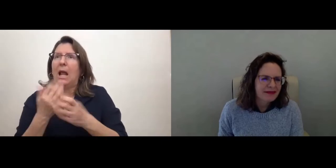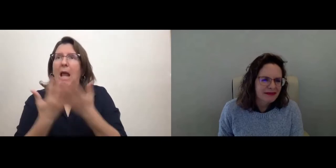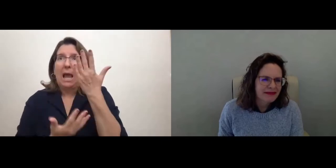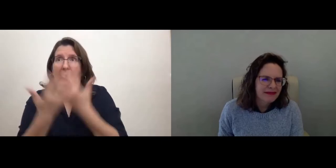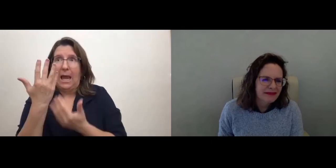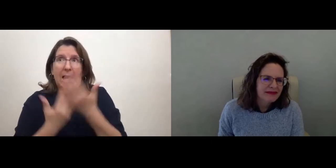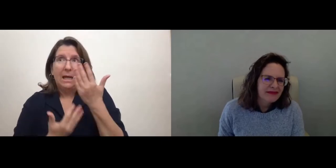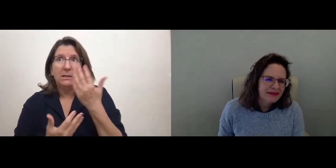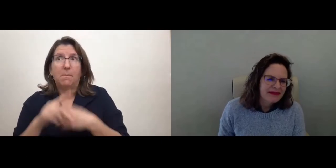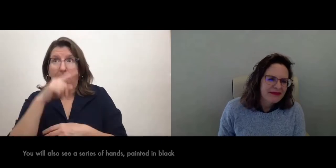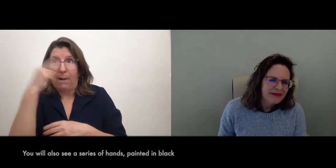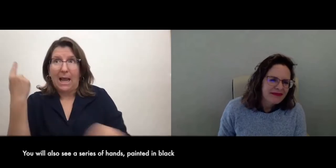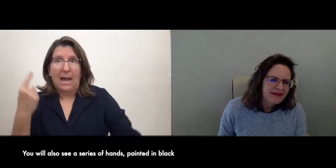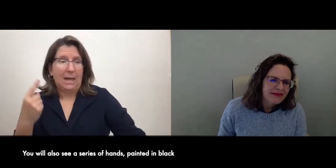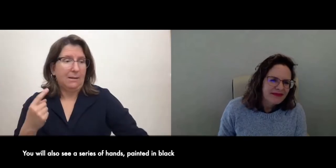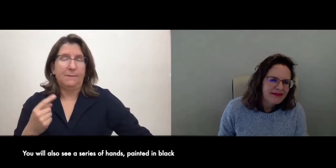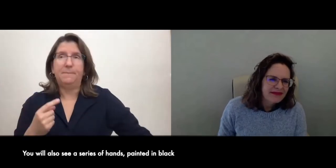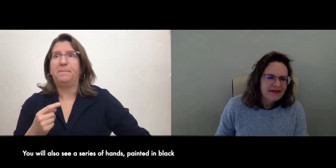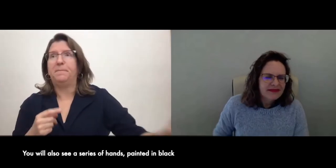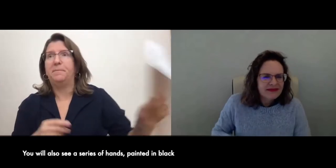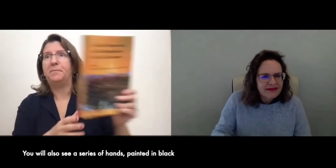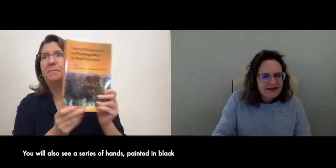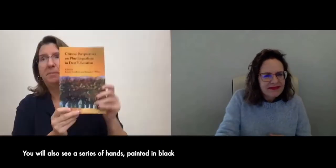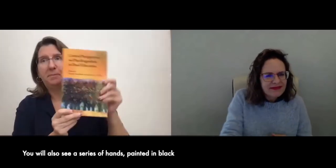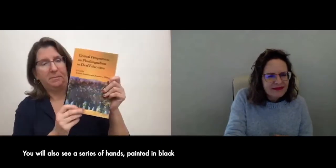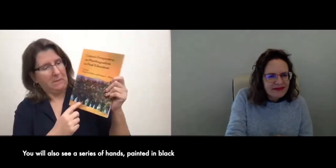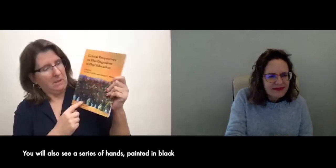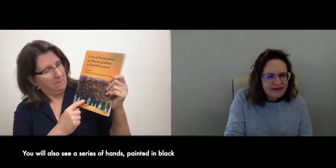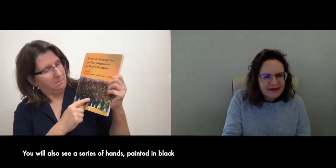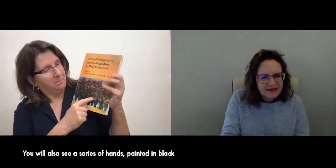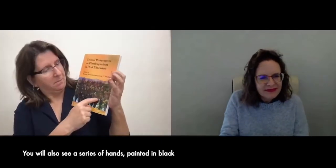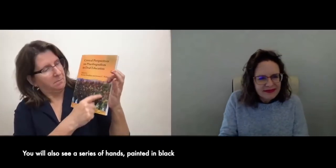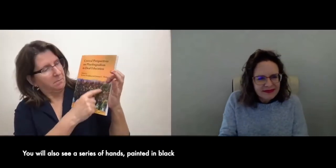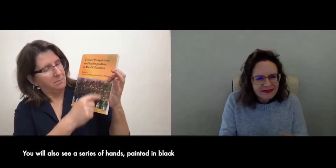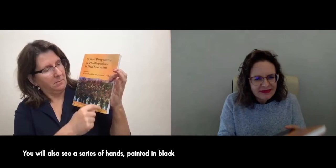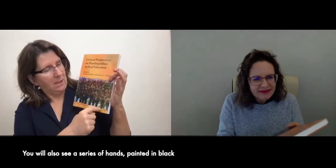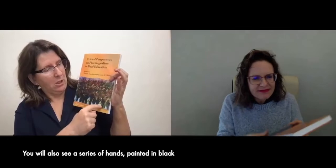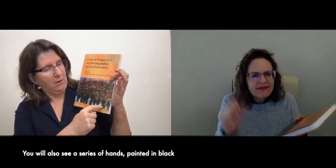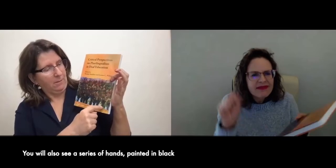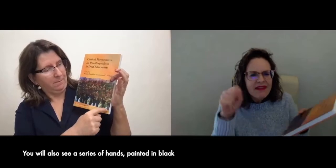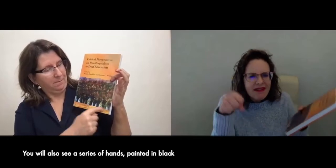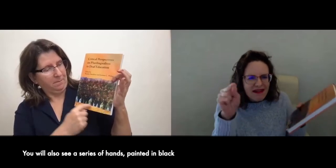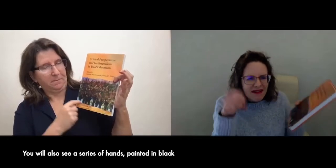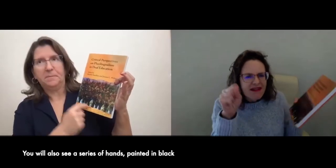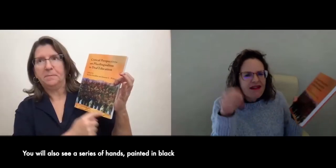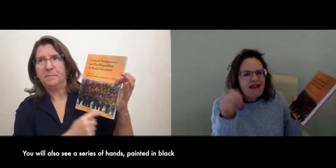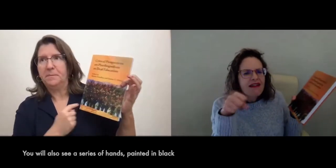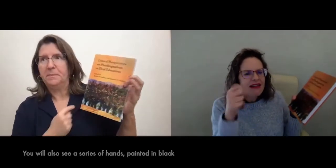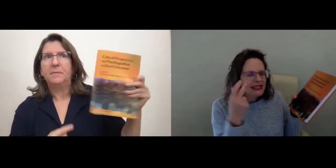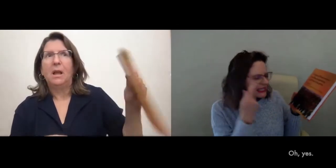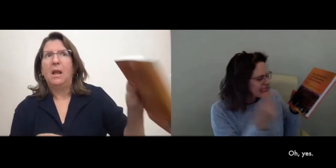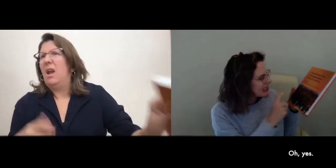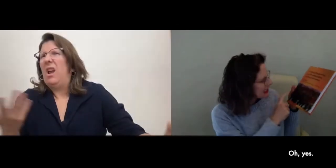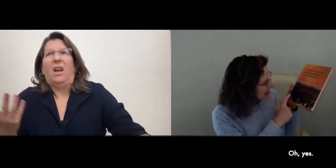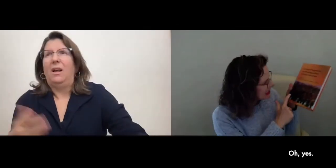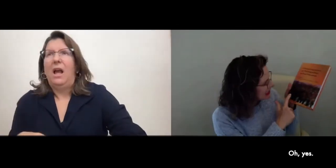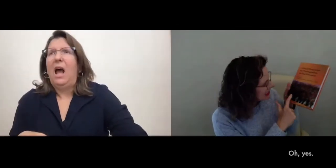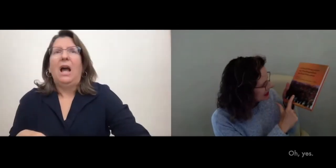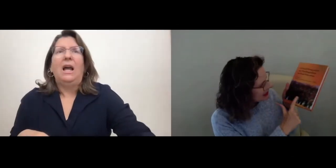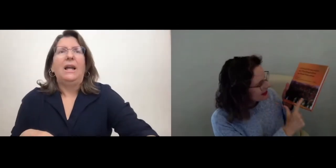You'll also see in the piece a series of hands painted in black. Oh, yes.